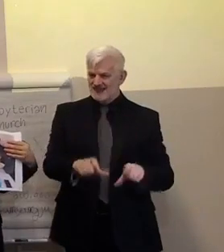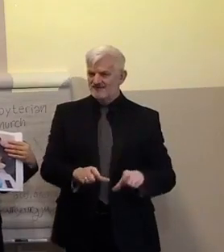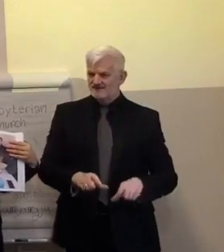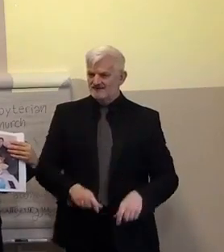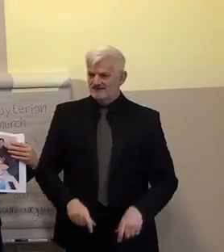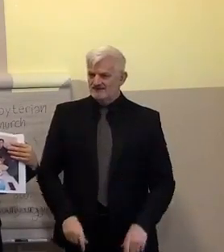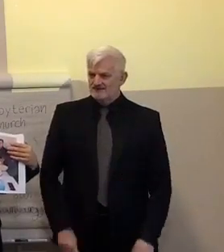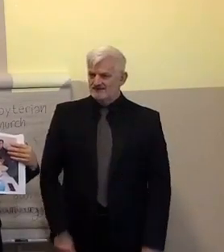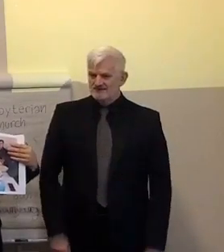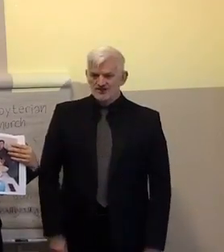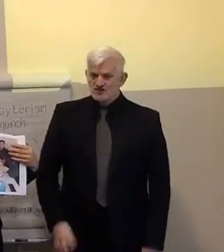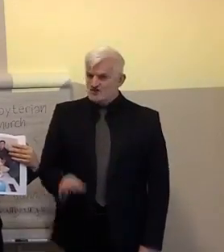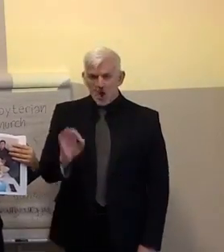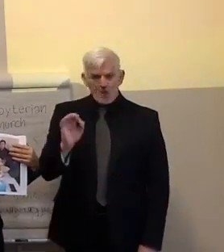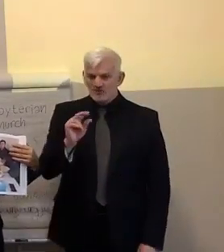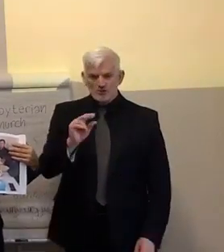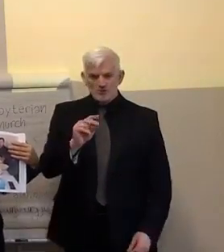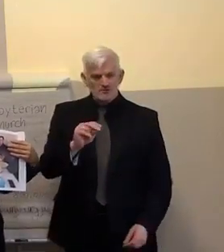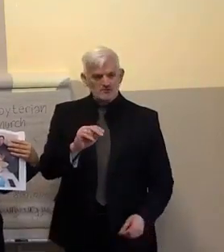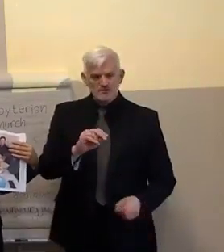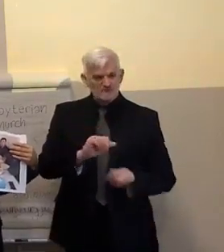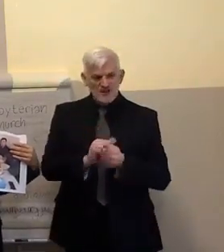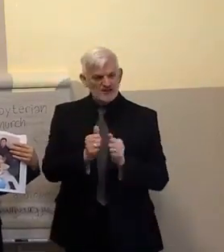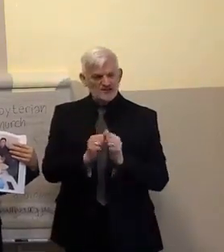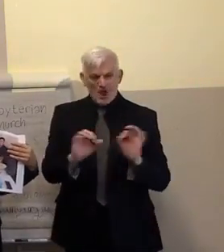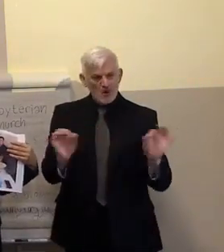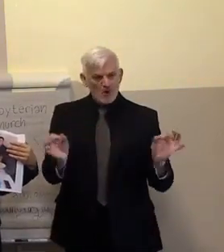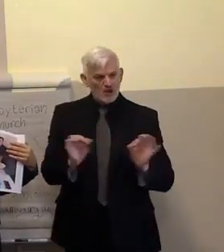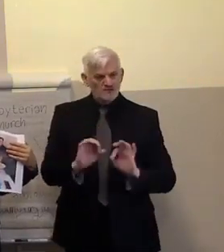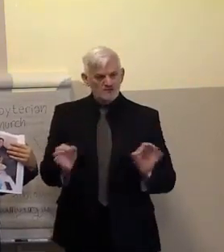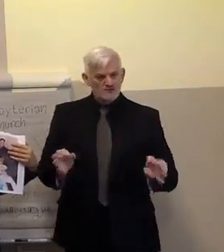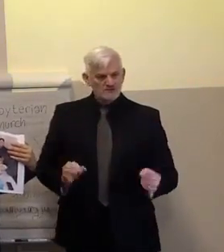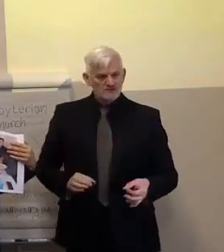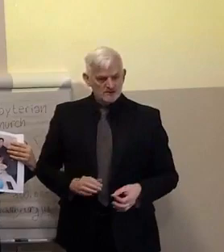No Korean friends. Even children, no friends.